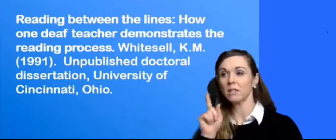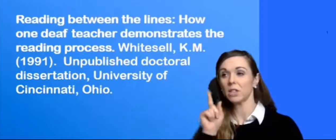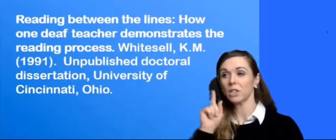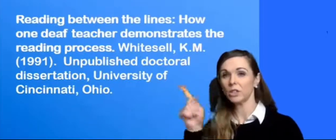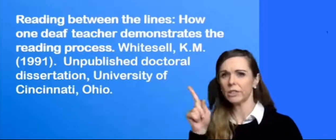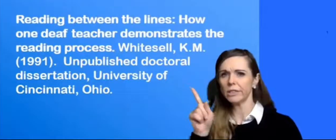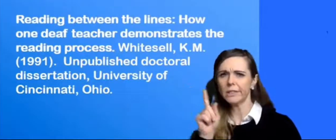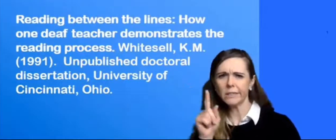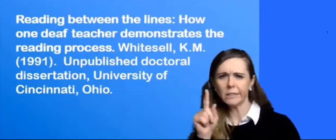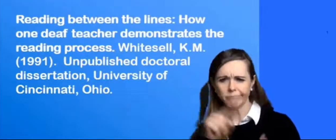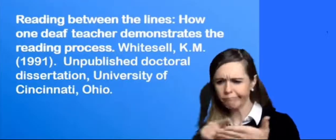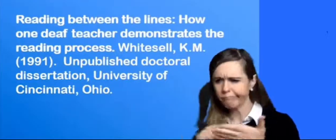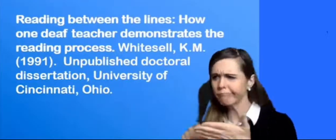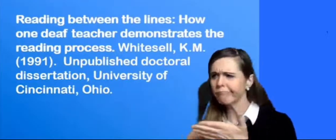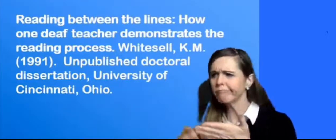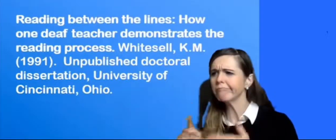researcher,